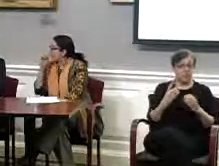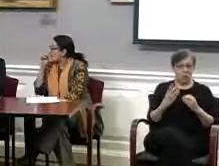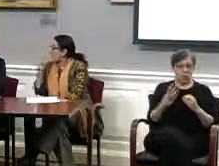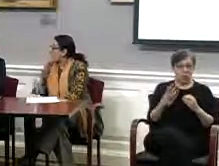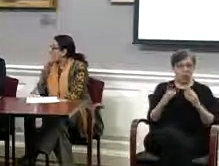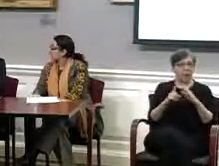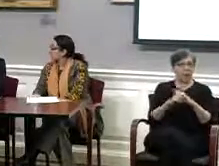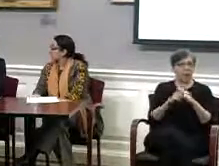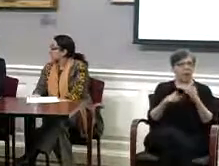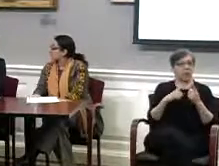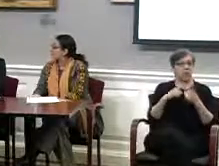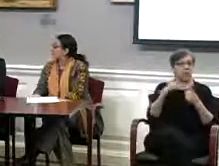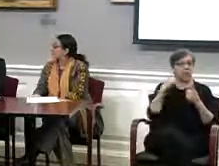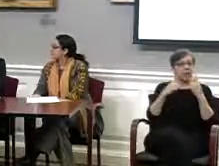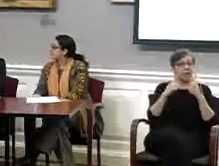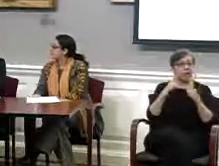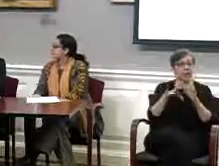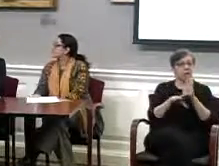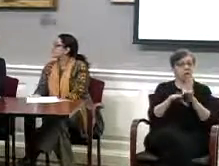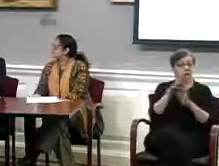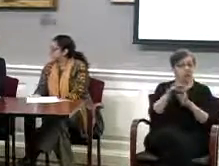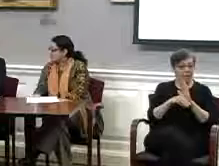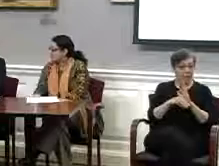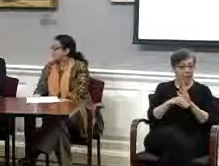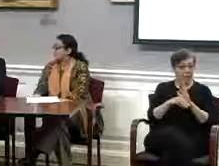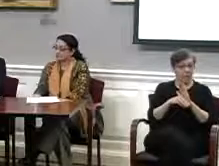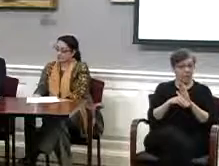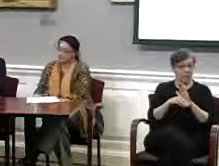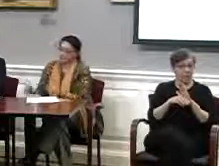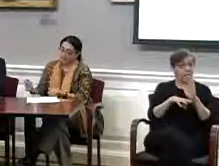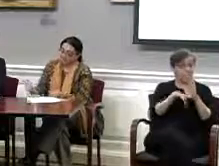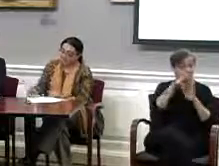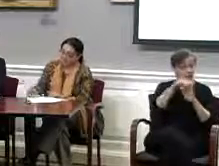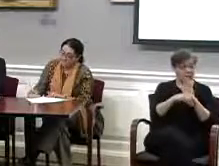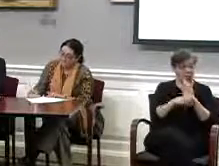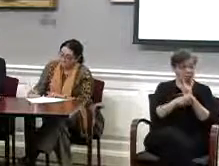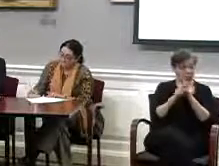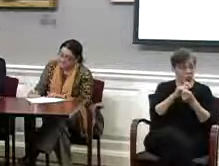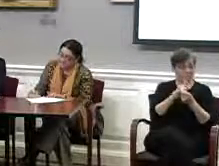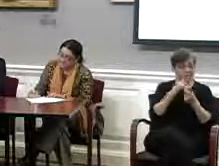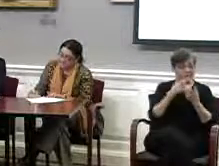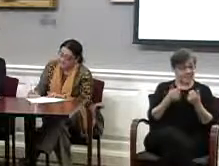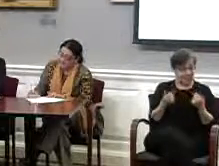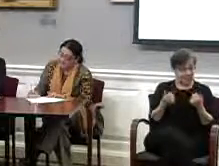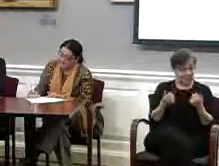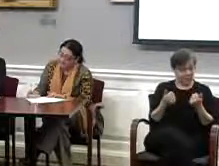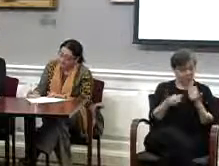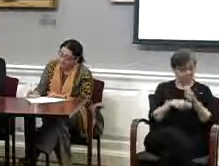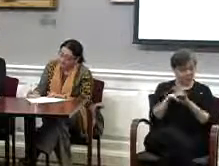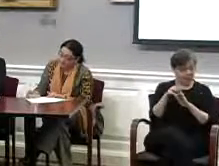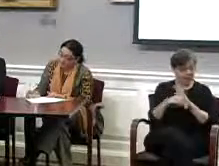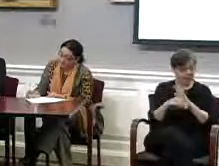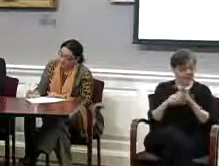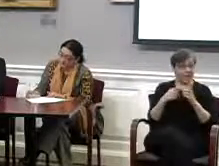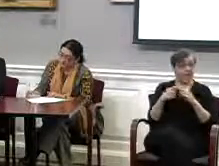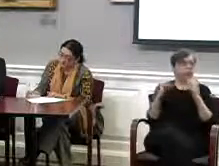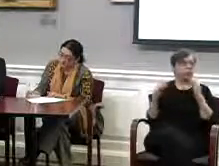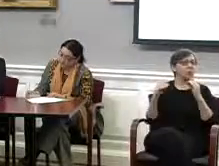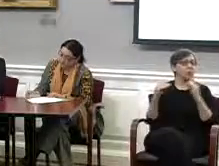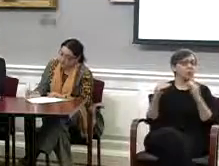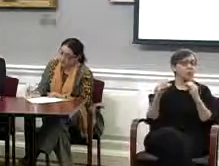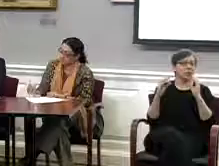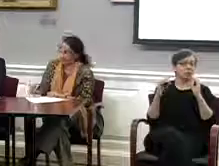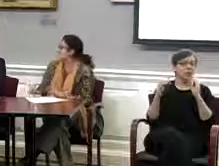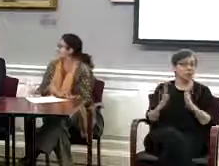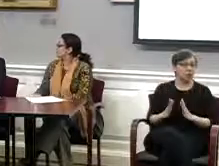up a bit when we think about curriculum reform. Should you set the subject across curriculum, and then how do you prepare teachers for this? And I think it's not as